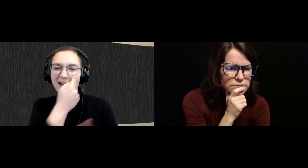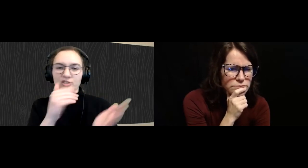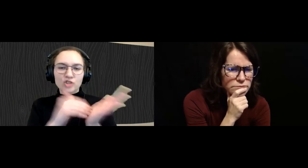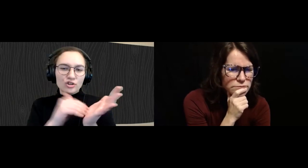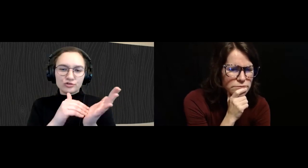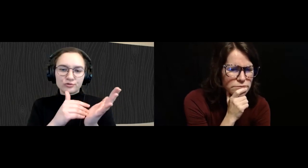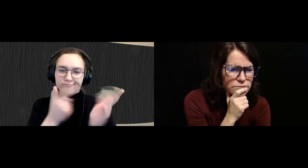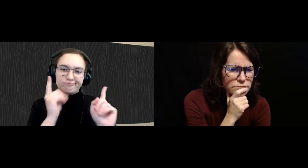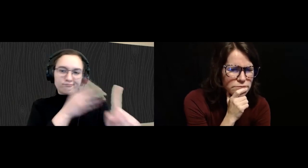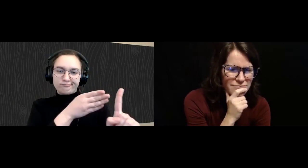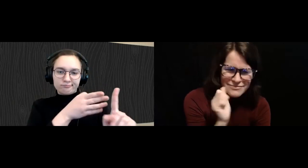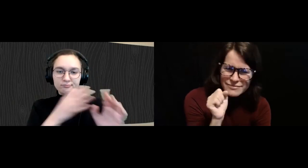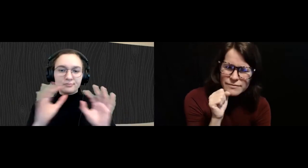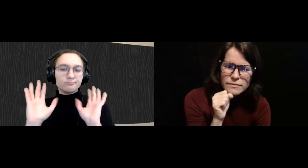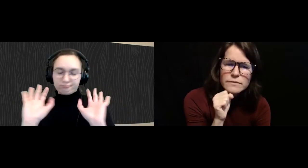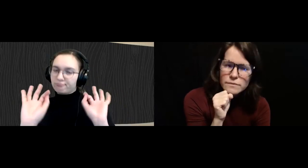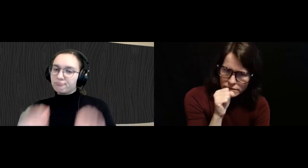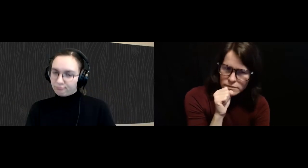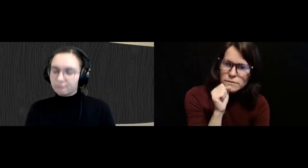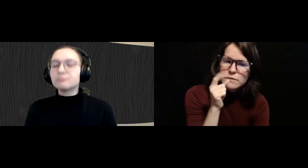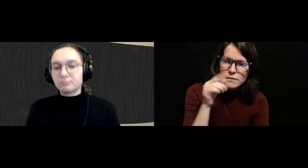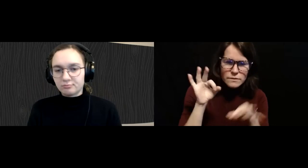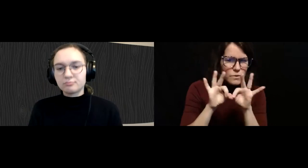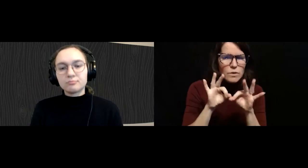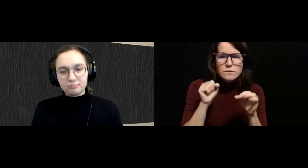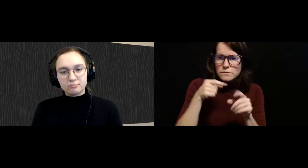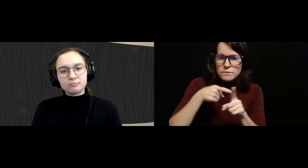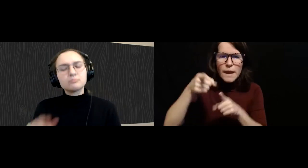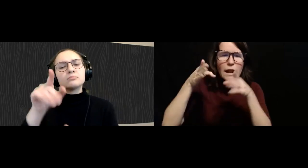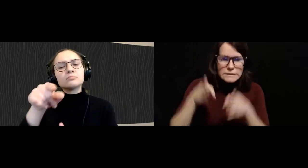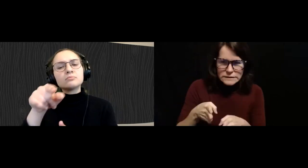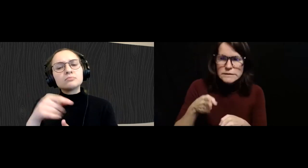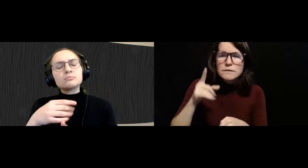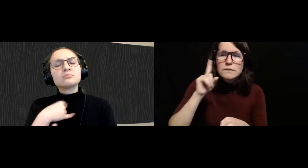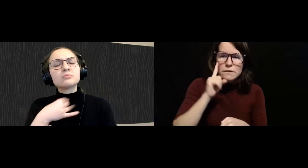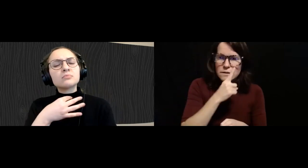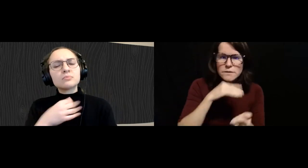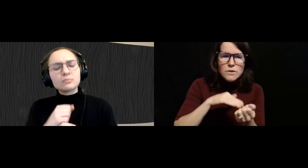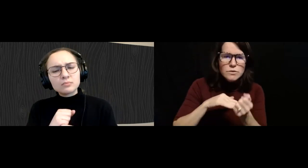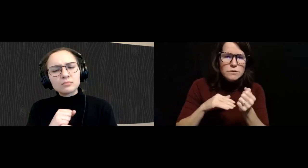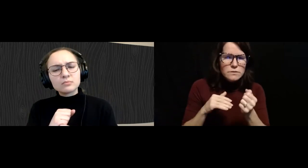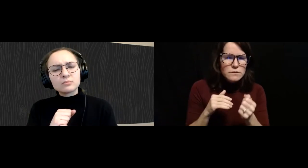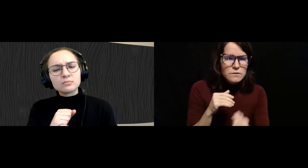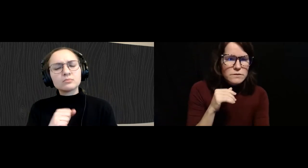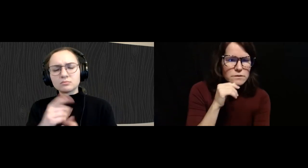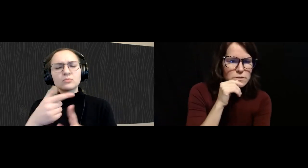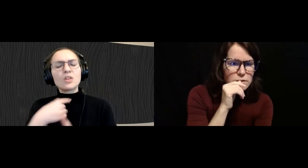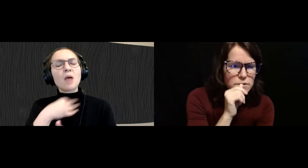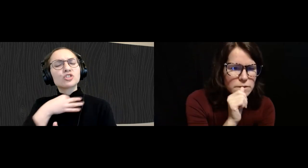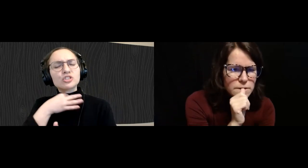So really you have to go to the eye doctor. Yeah, it's super important to have an eye test.